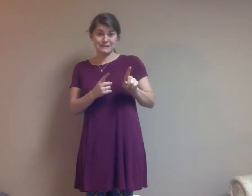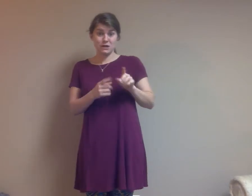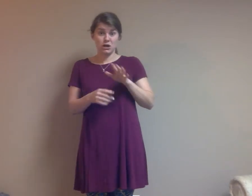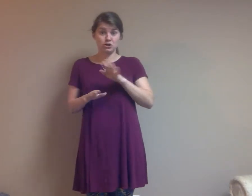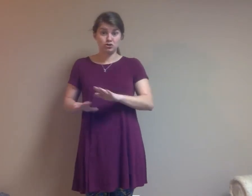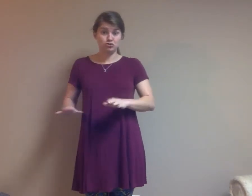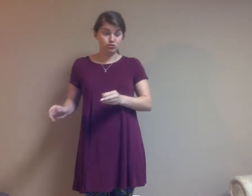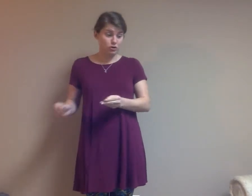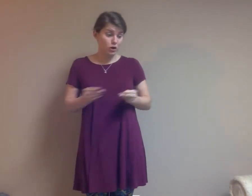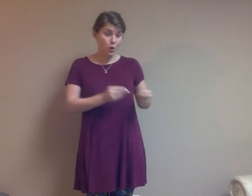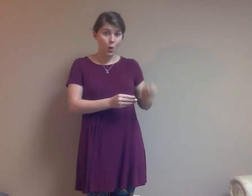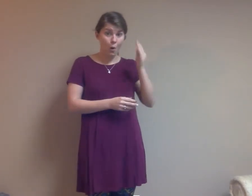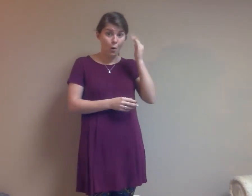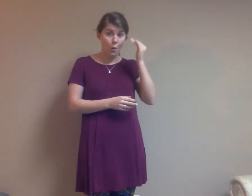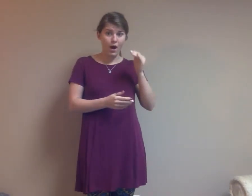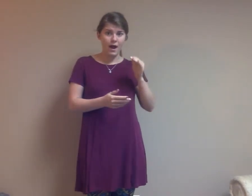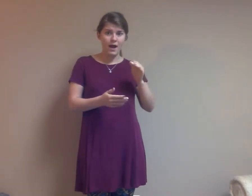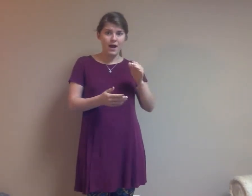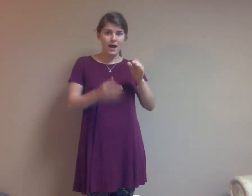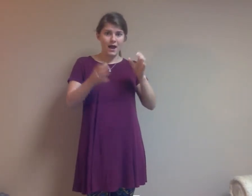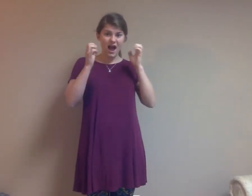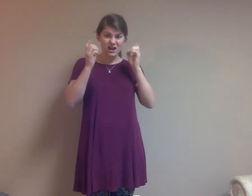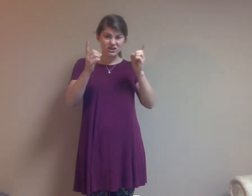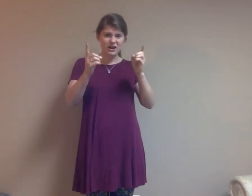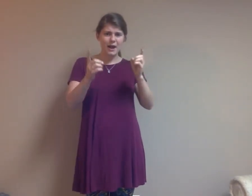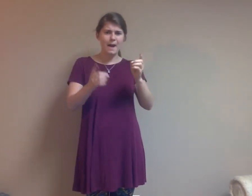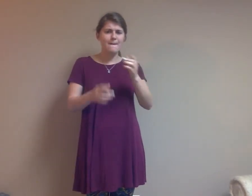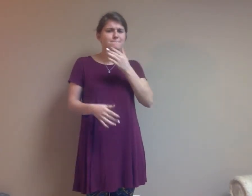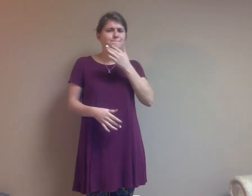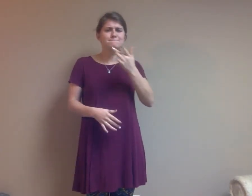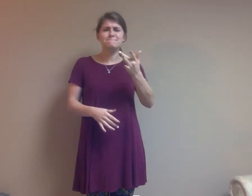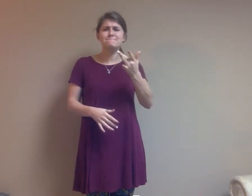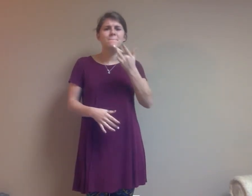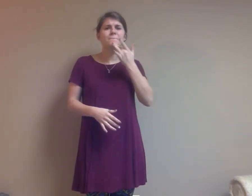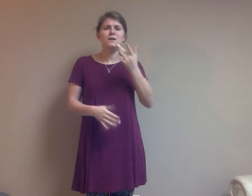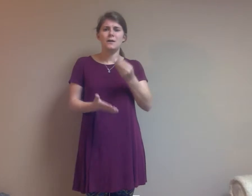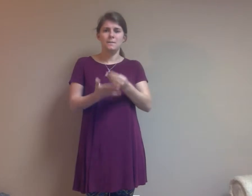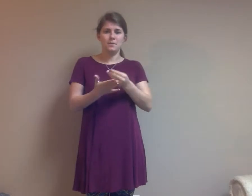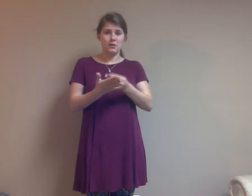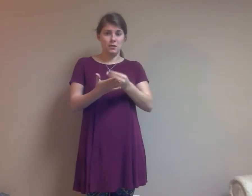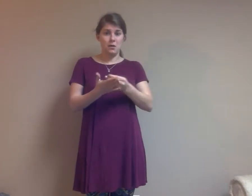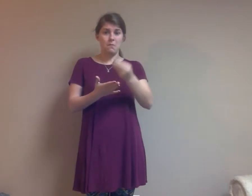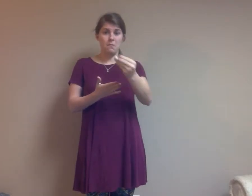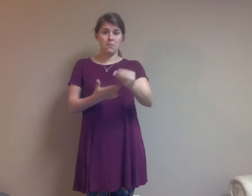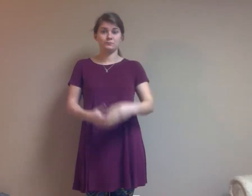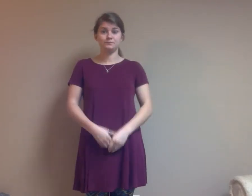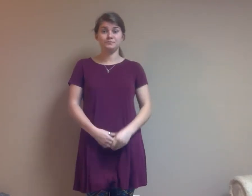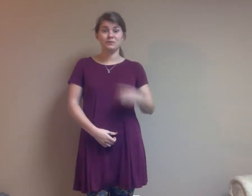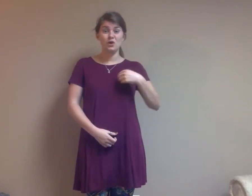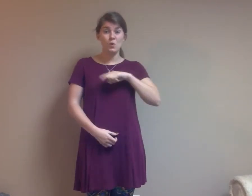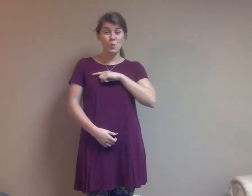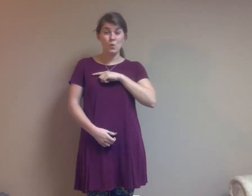We followed 4 of the youngest boarders through the highs and lows of their first term, away from home.